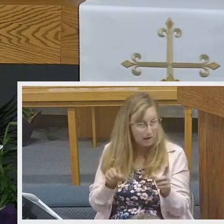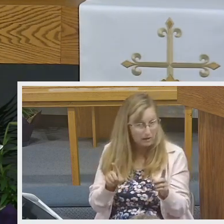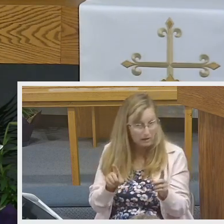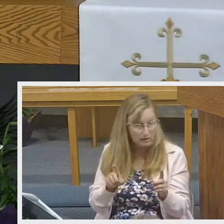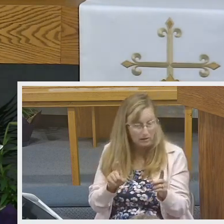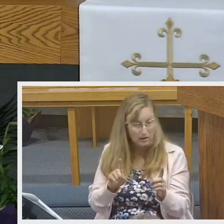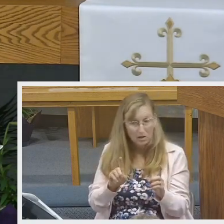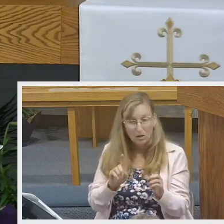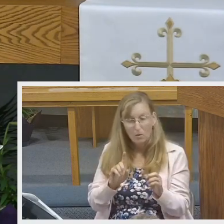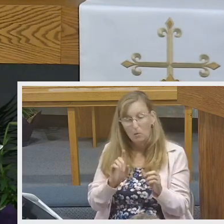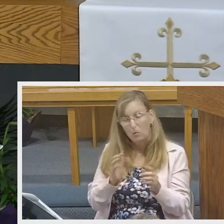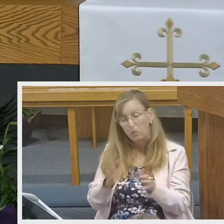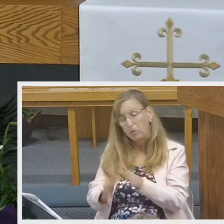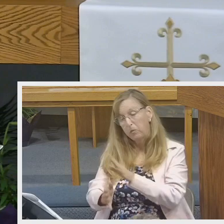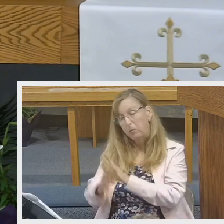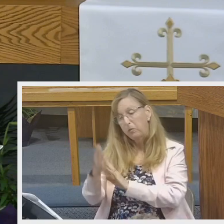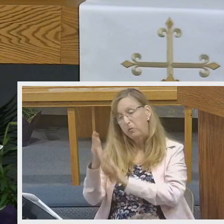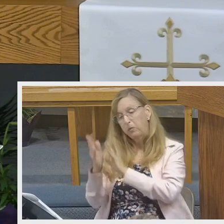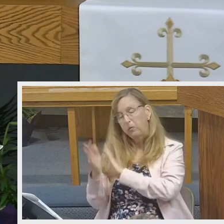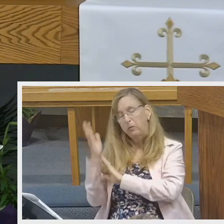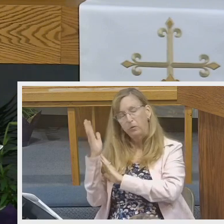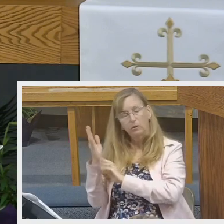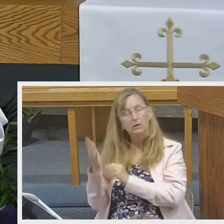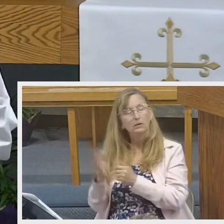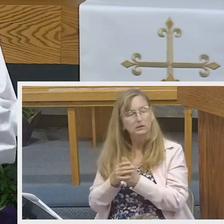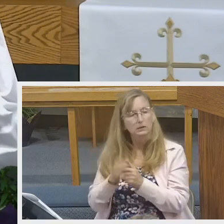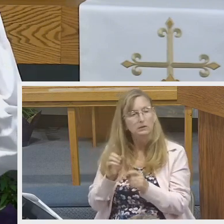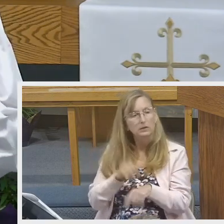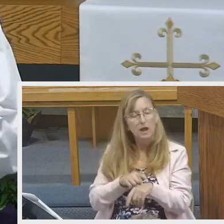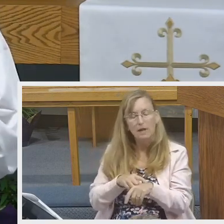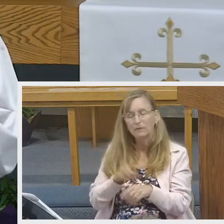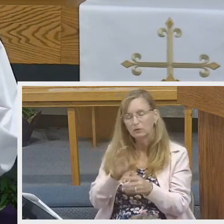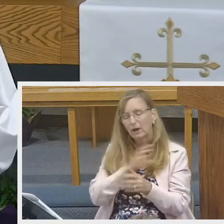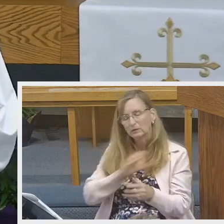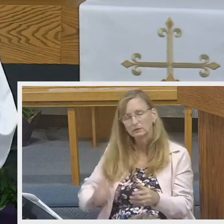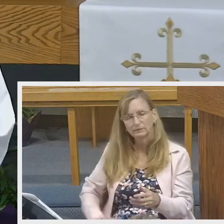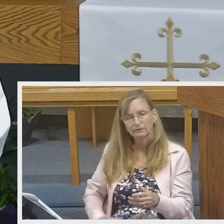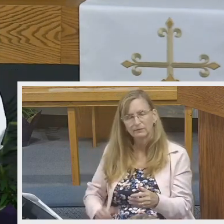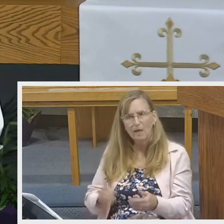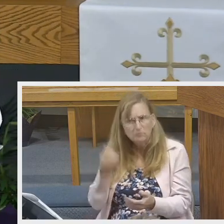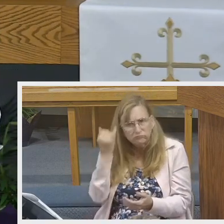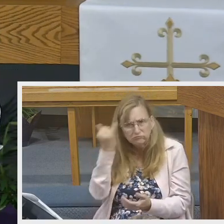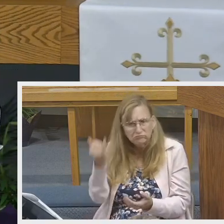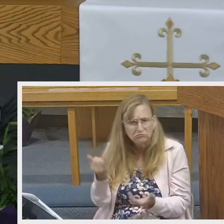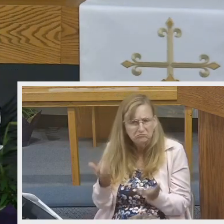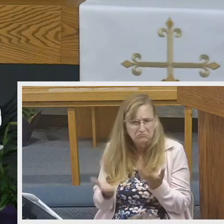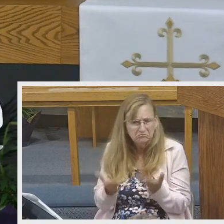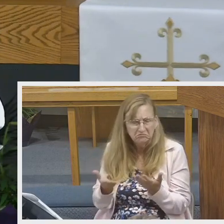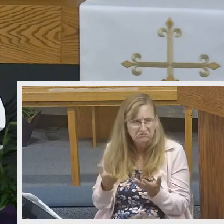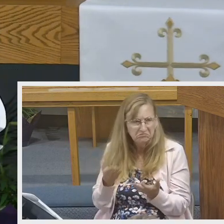of Christ and gives us kind of an idea of what Jesus' tomb might have looked like.